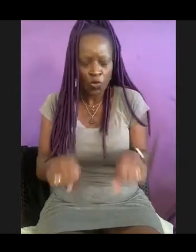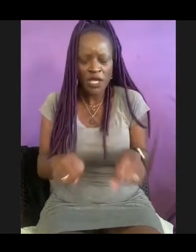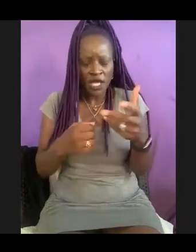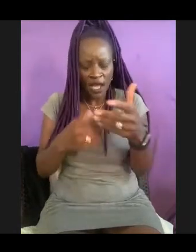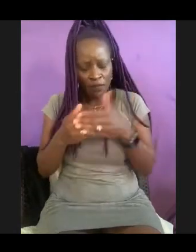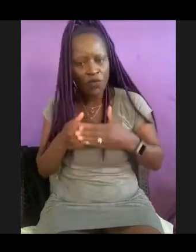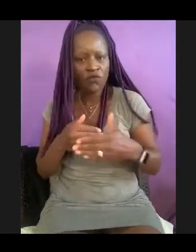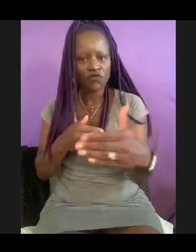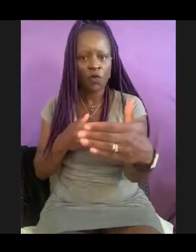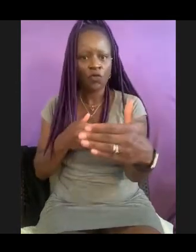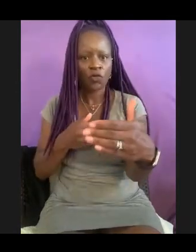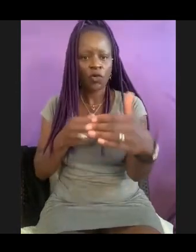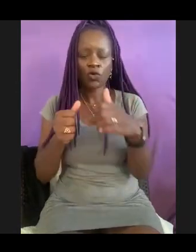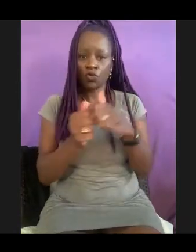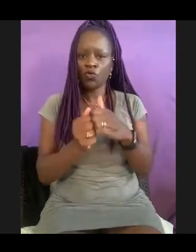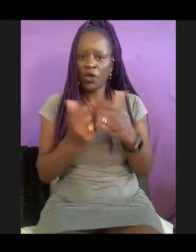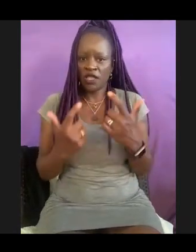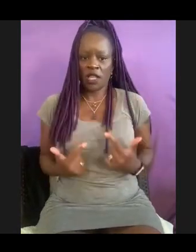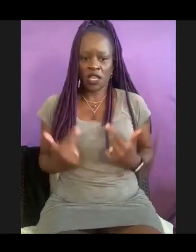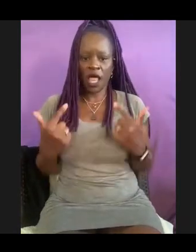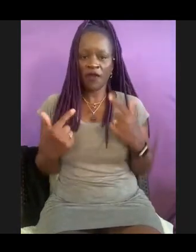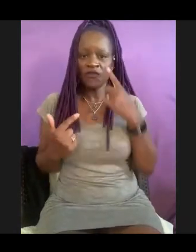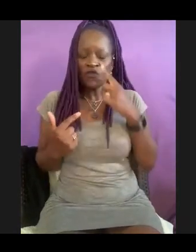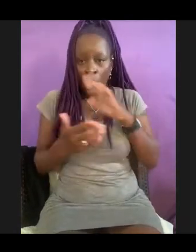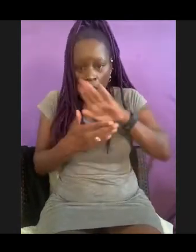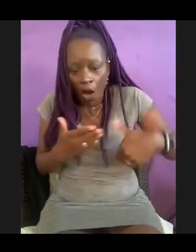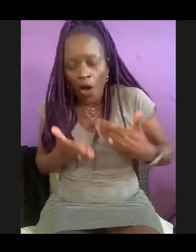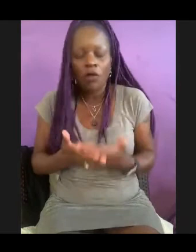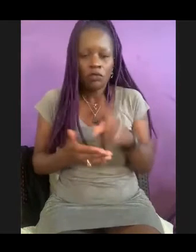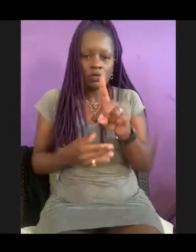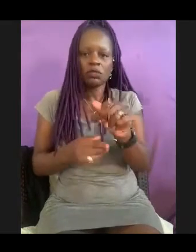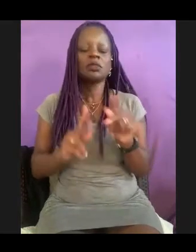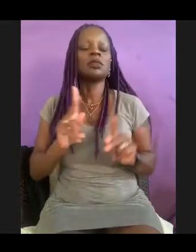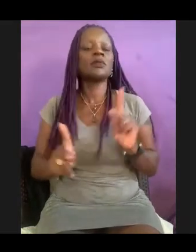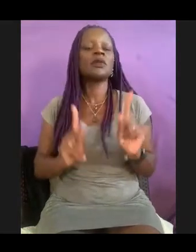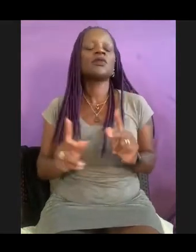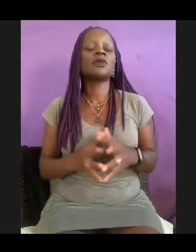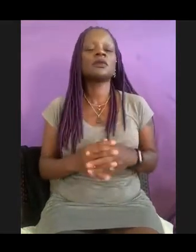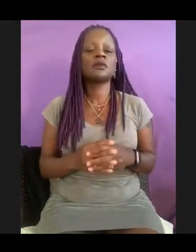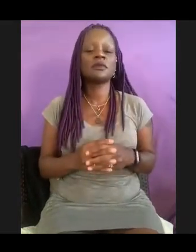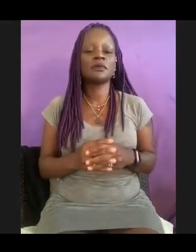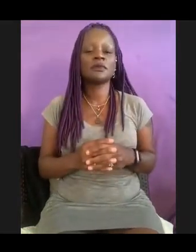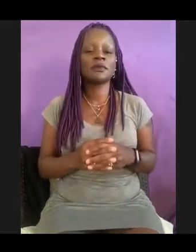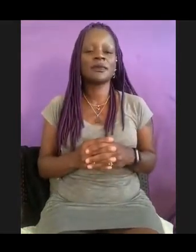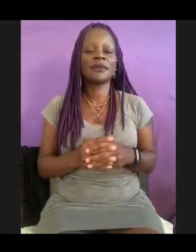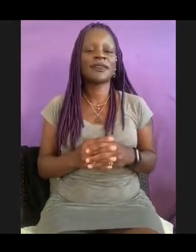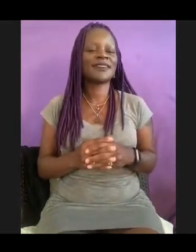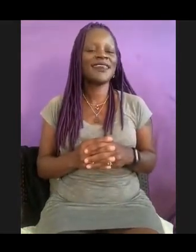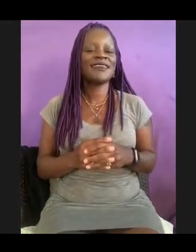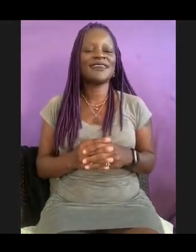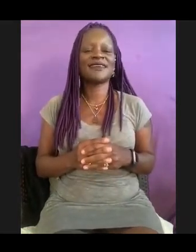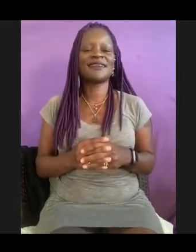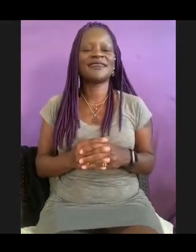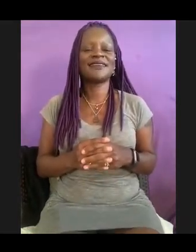a just life for all disabled people. It is the list of us who